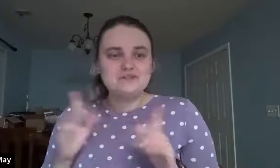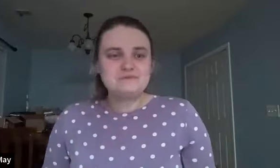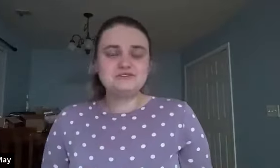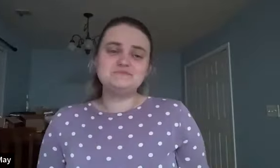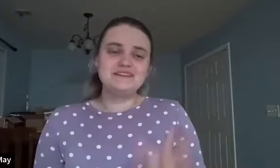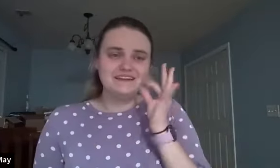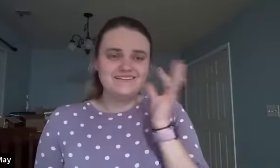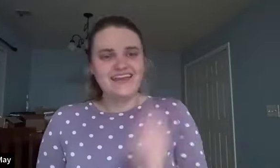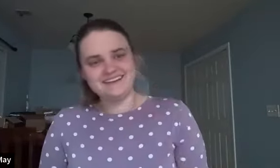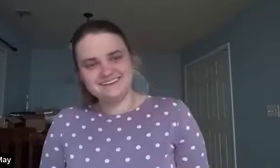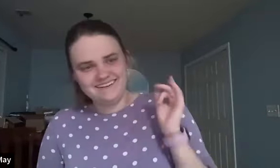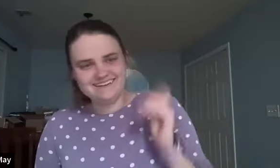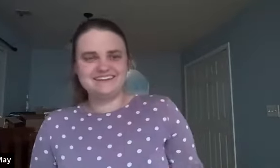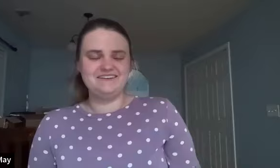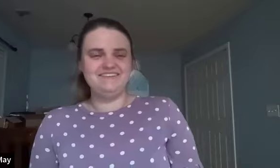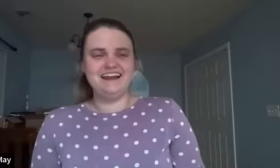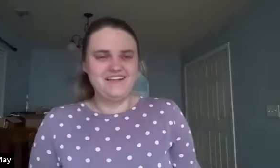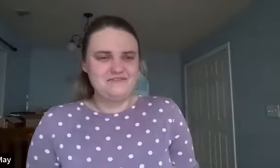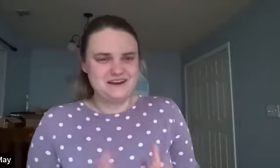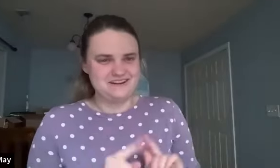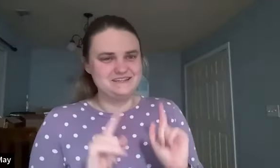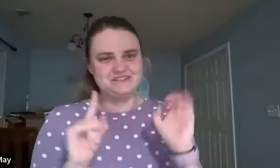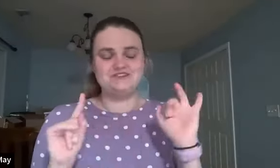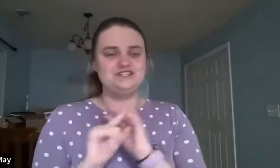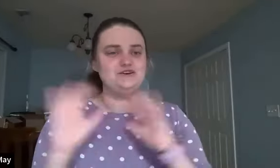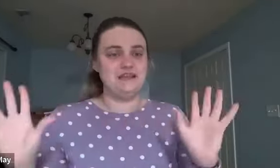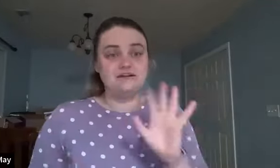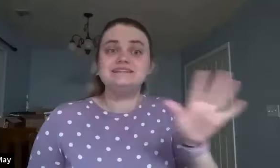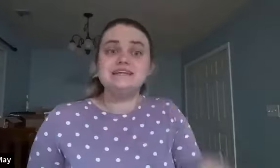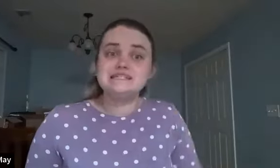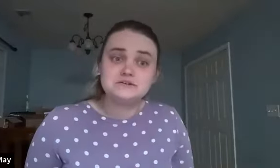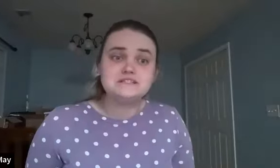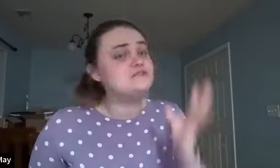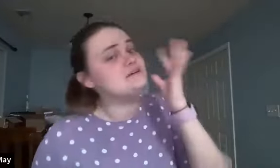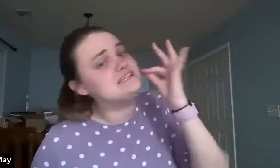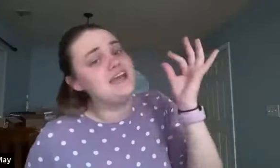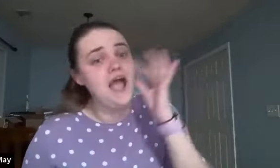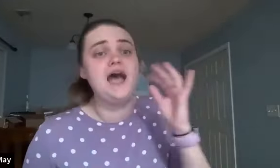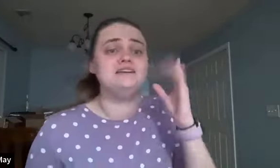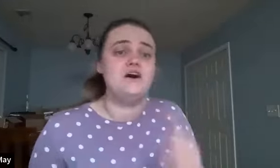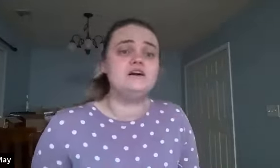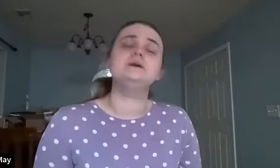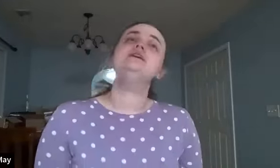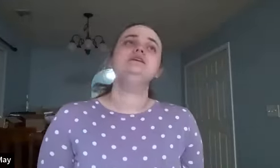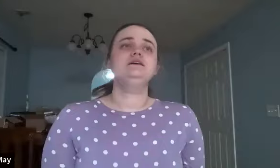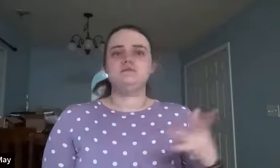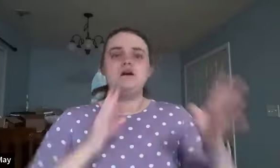Most people will just be like, oh, cat, dog, you know, and I love whenever I see ones that are just totally out because the kids do it too. They're always like cat, dog, and I'm like, come on,